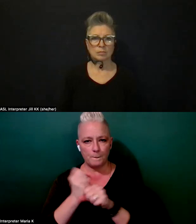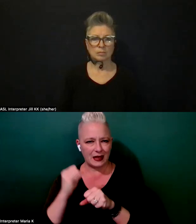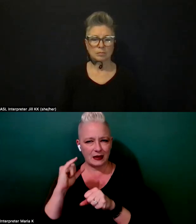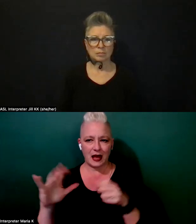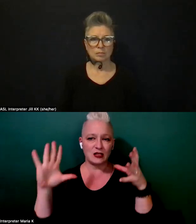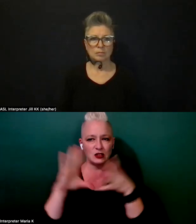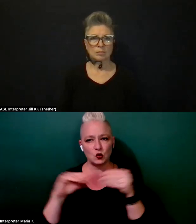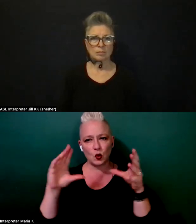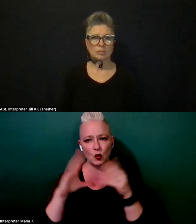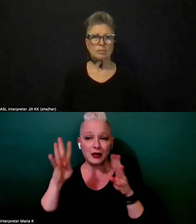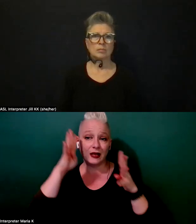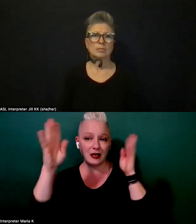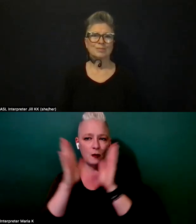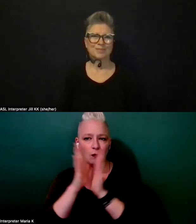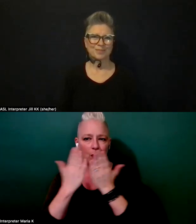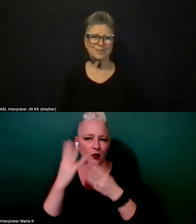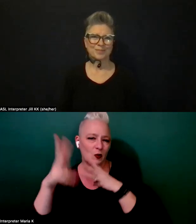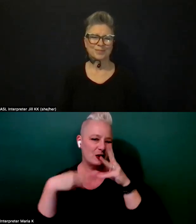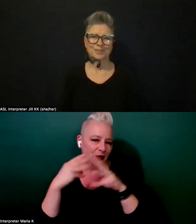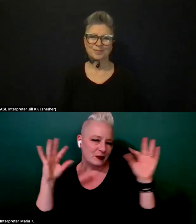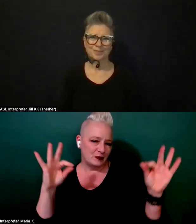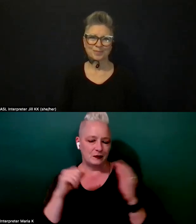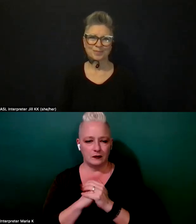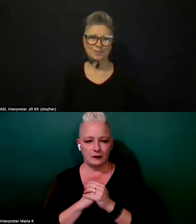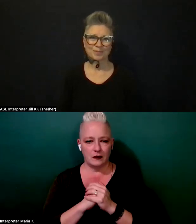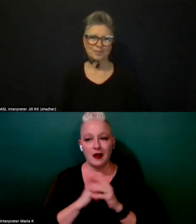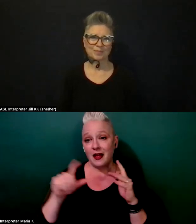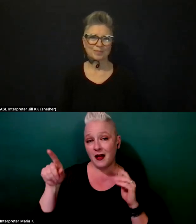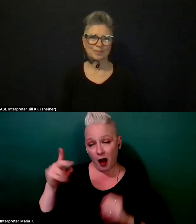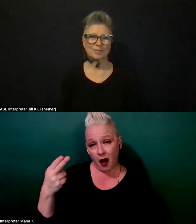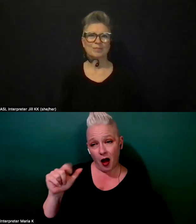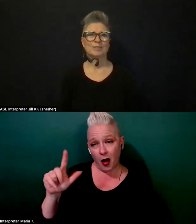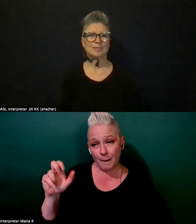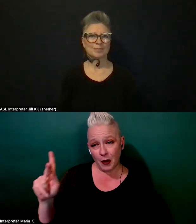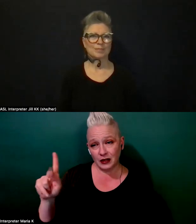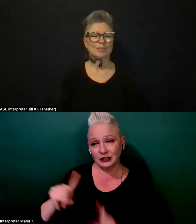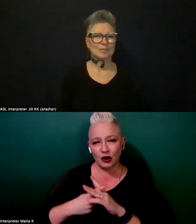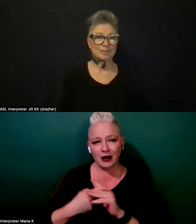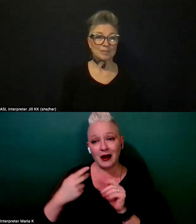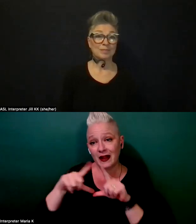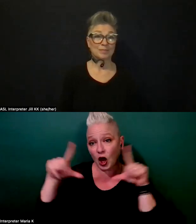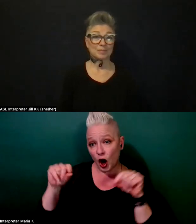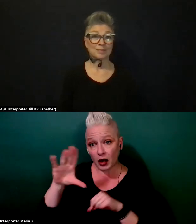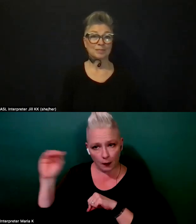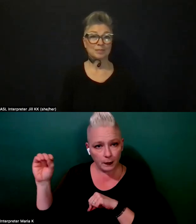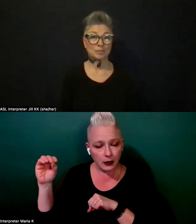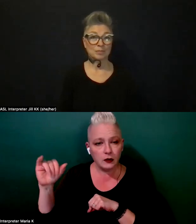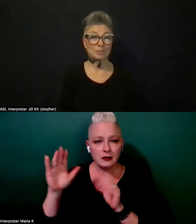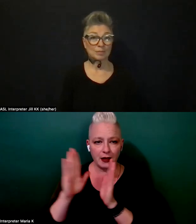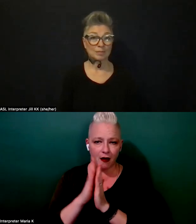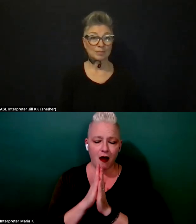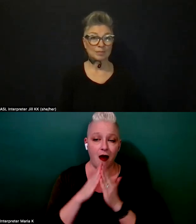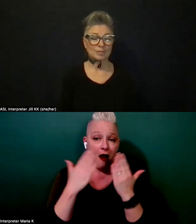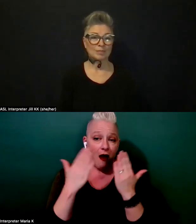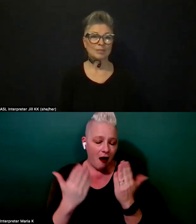storybook world that everybody loves. I always say they started as a card company, so you want it to be like opening a card and being like, oh, that's so